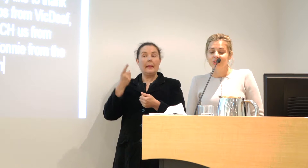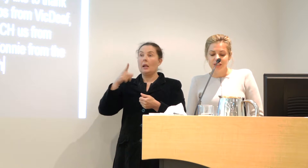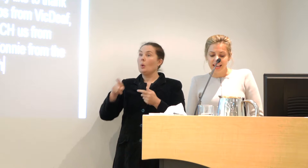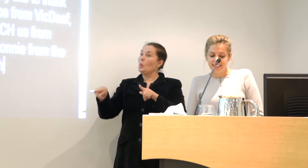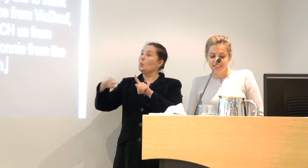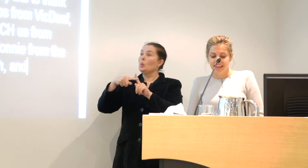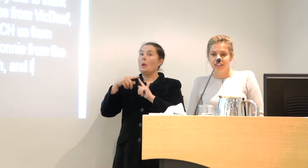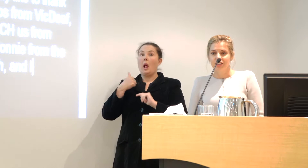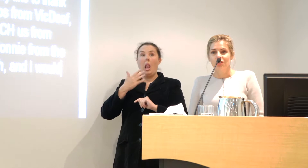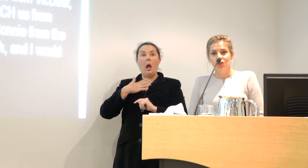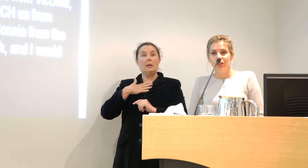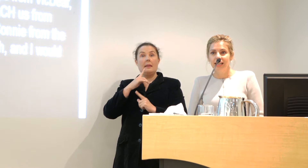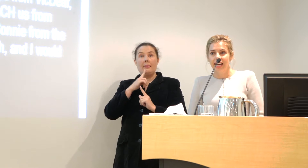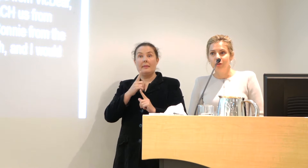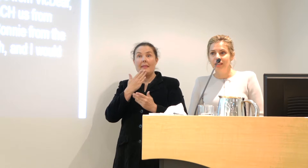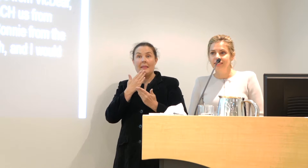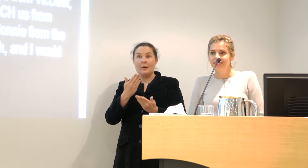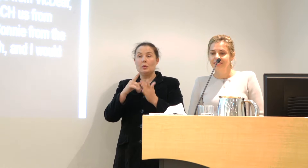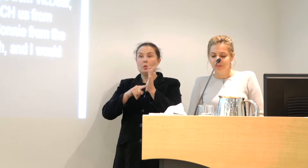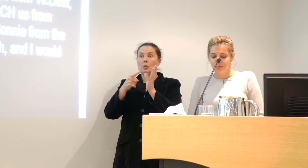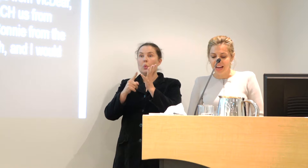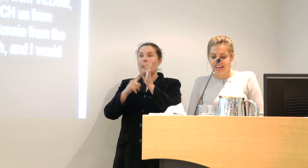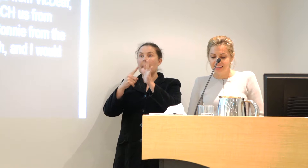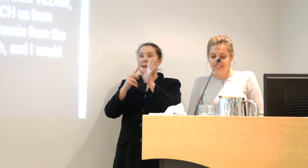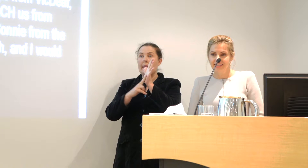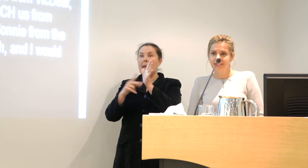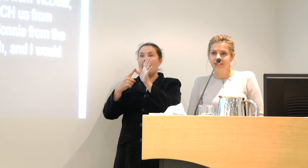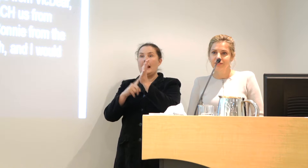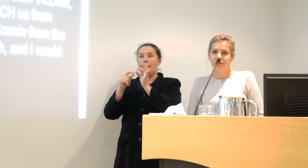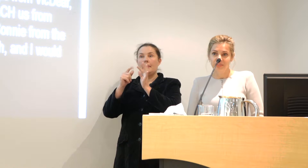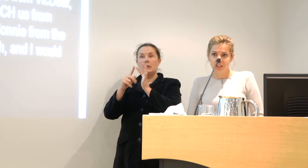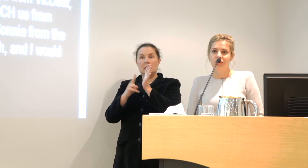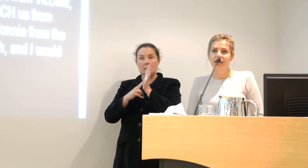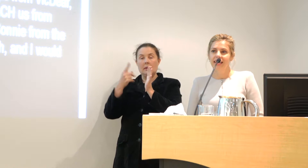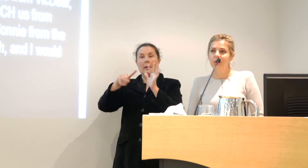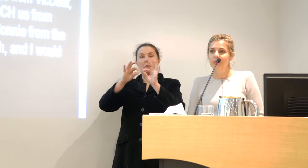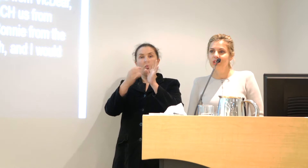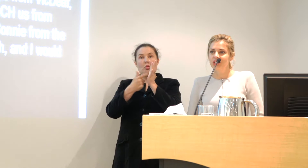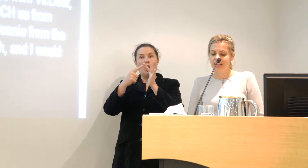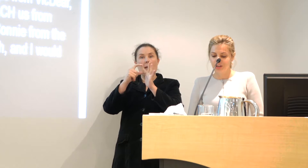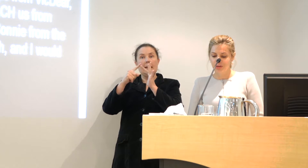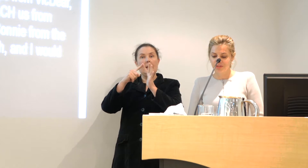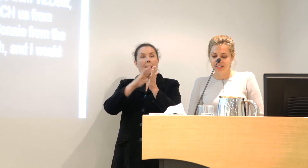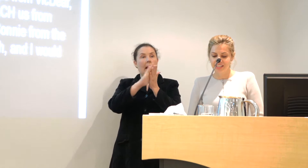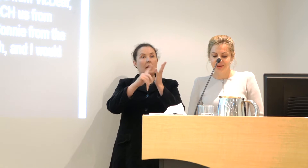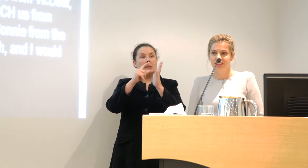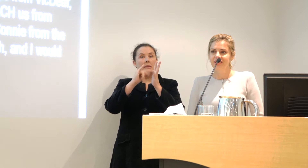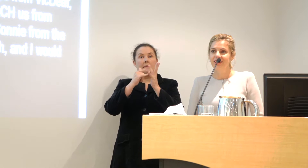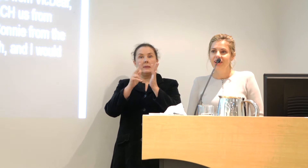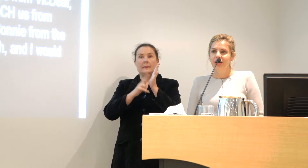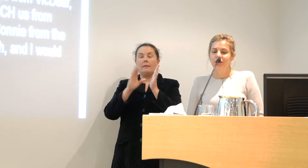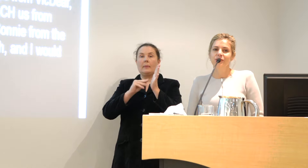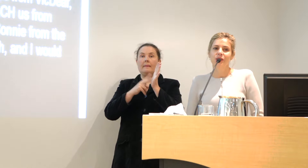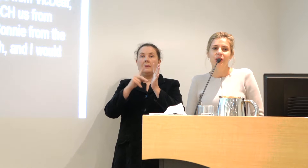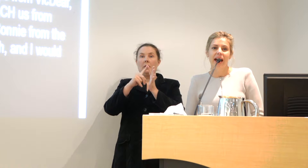and I'd also like to thank Julian Albin, Bridie Hudson from the Victorian Equal Opportunity and Human Rights